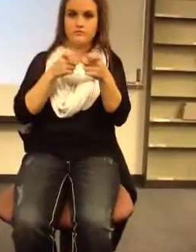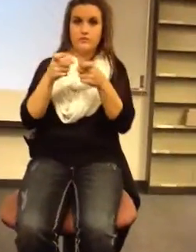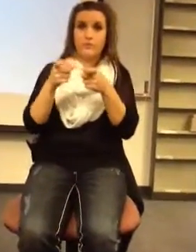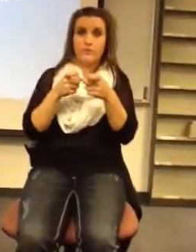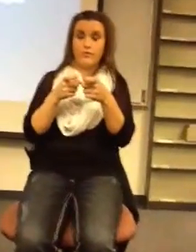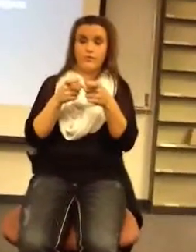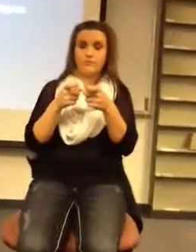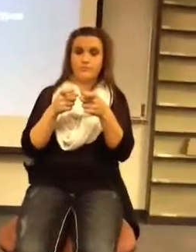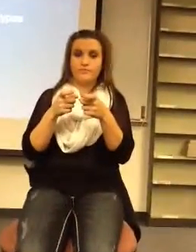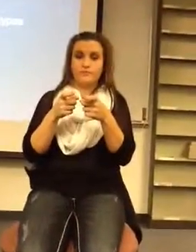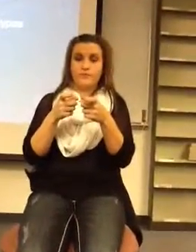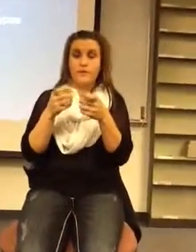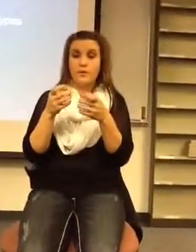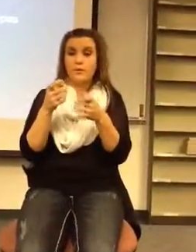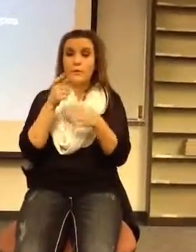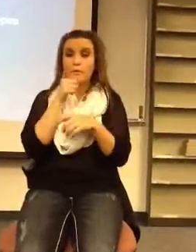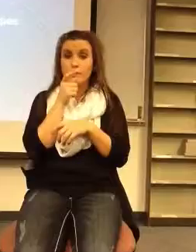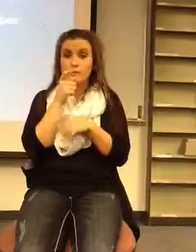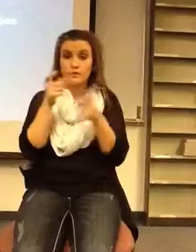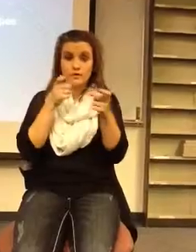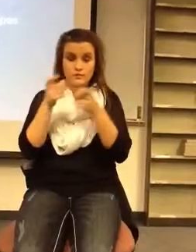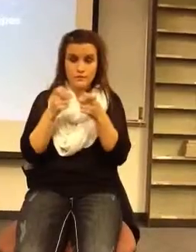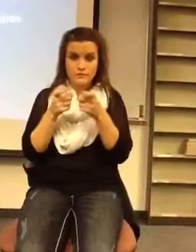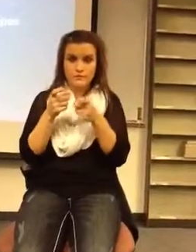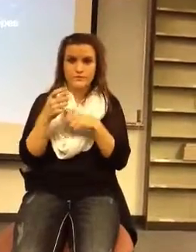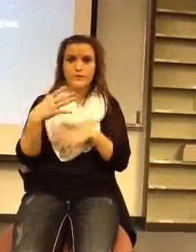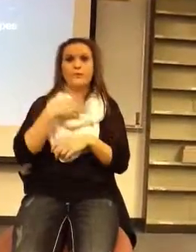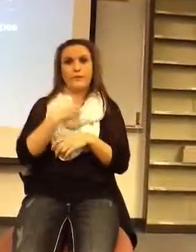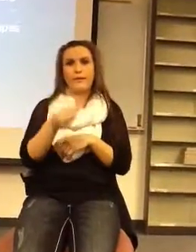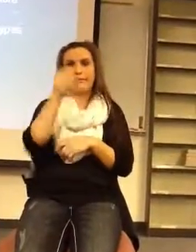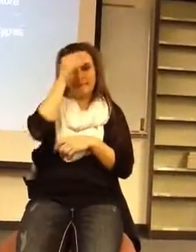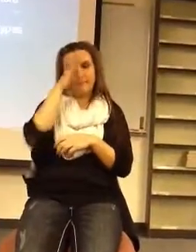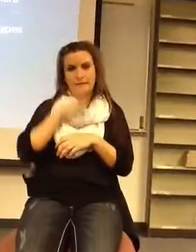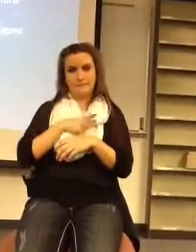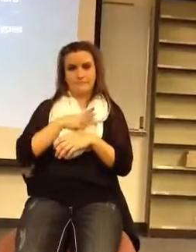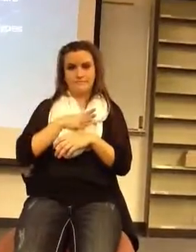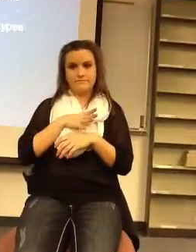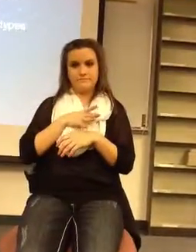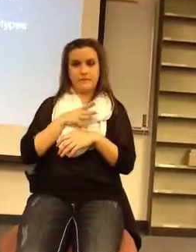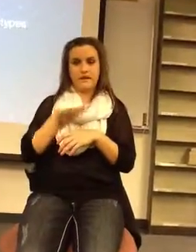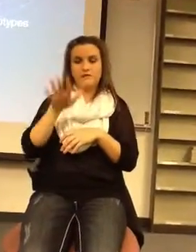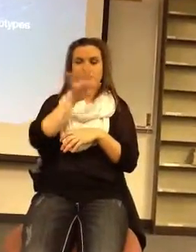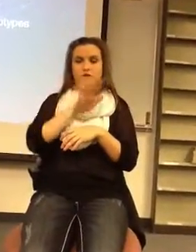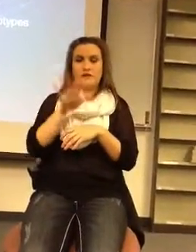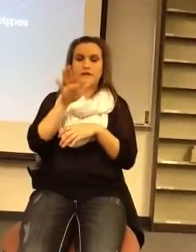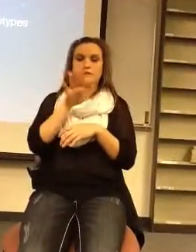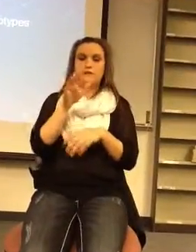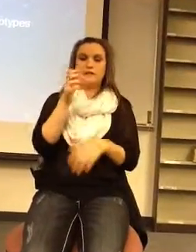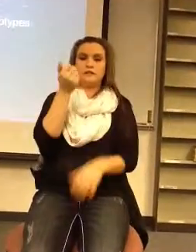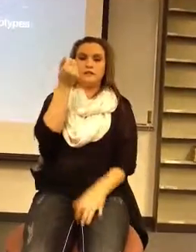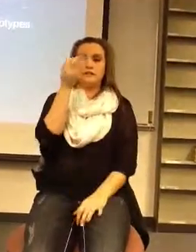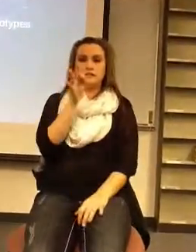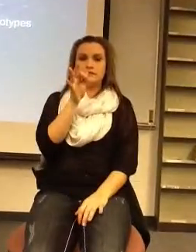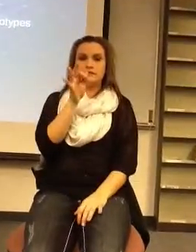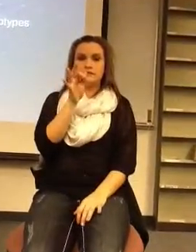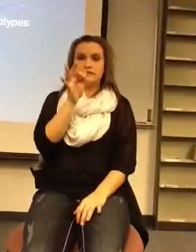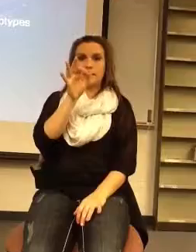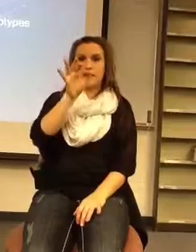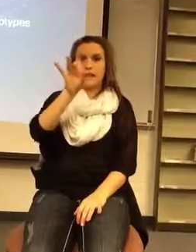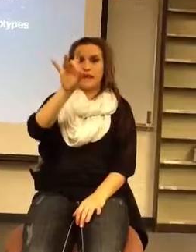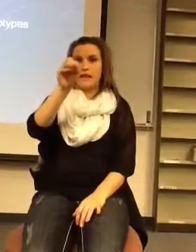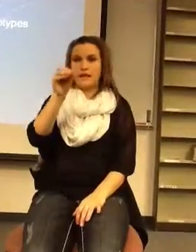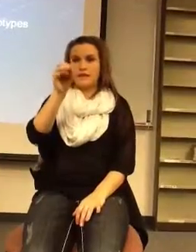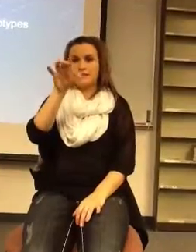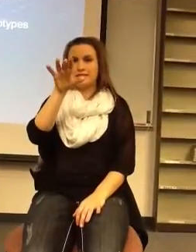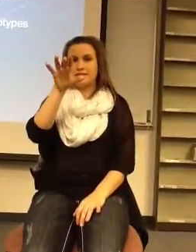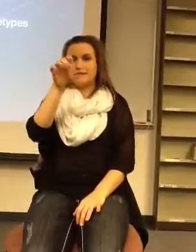men. Comic books typically, up until about the 1980s or 1990s, demonstrate a significant lack